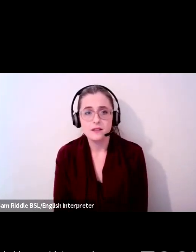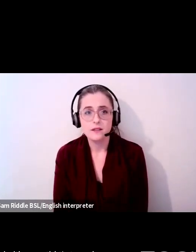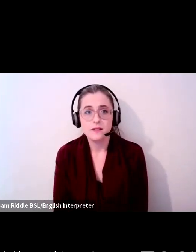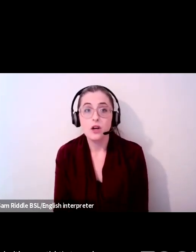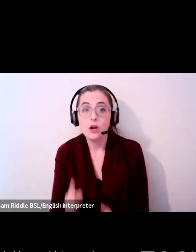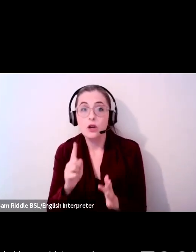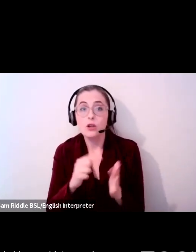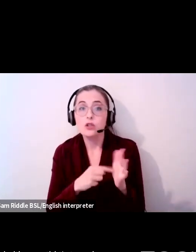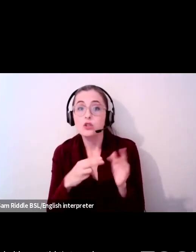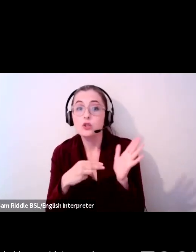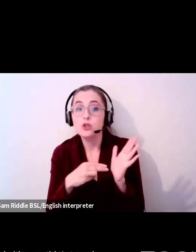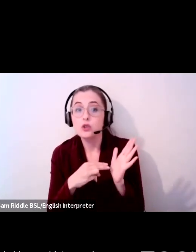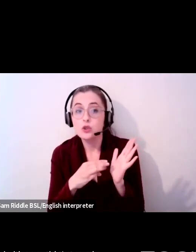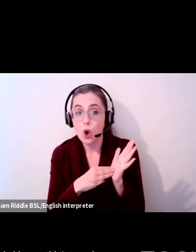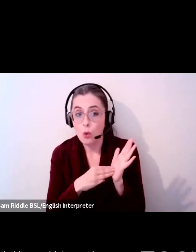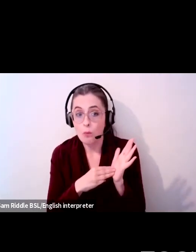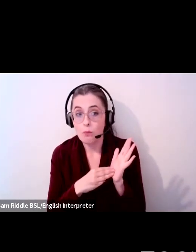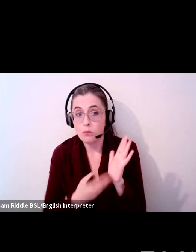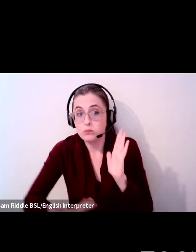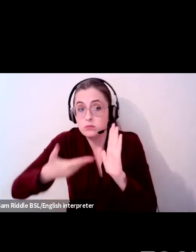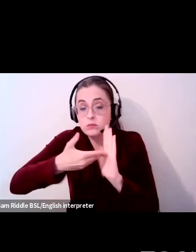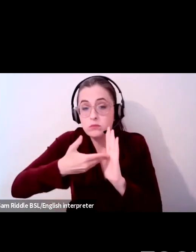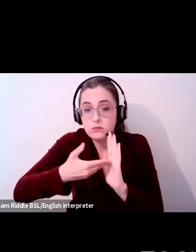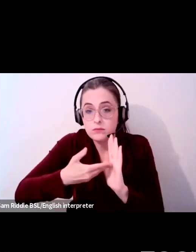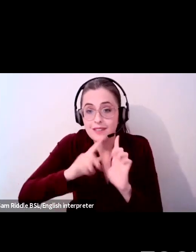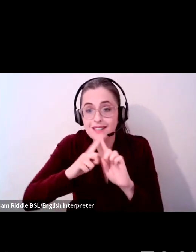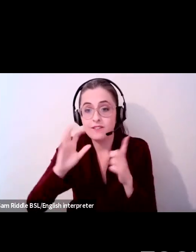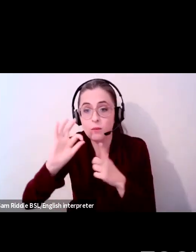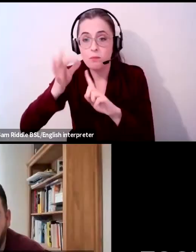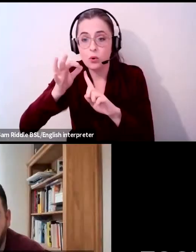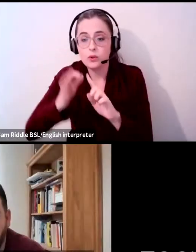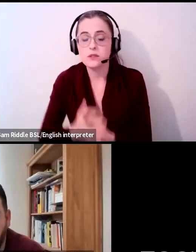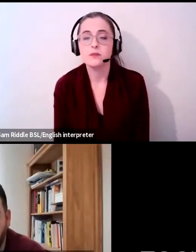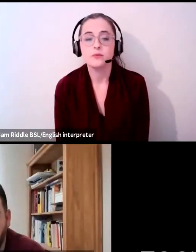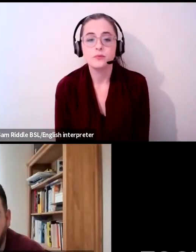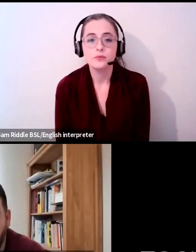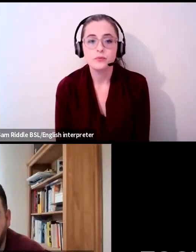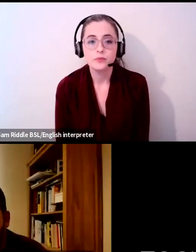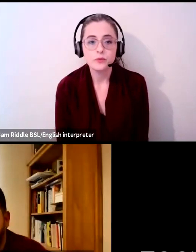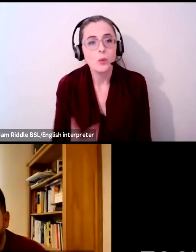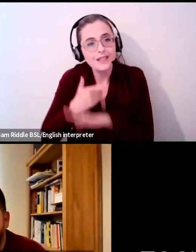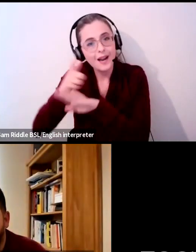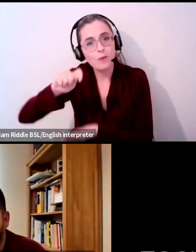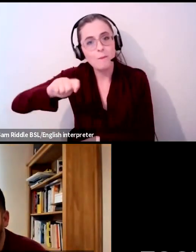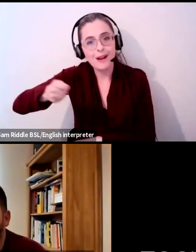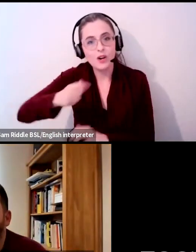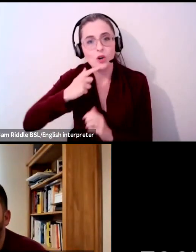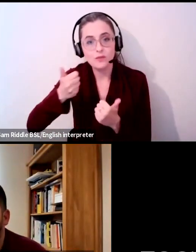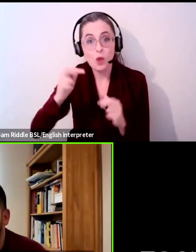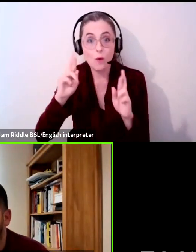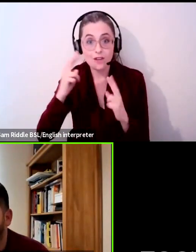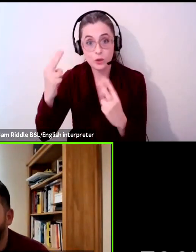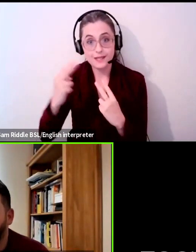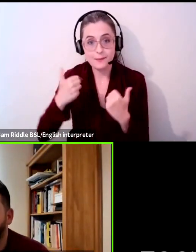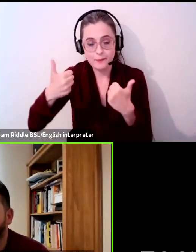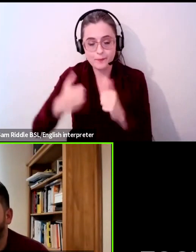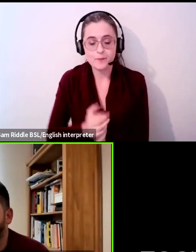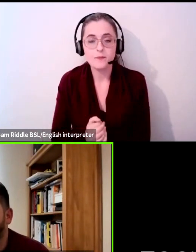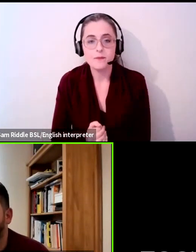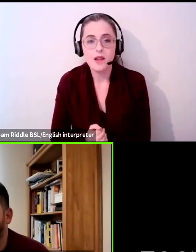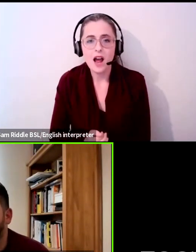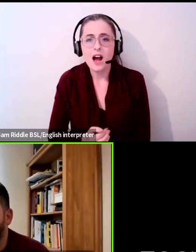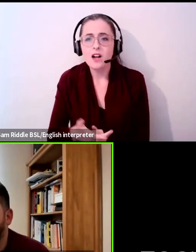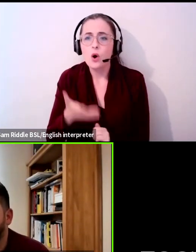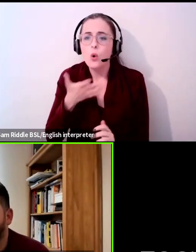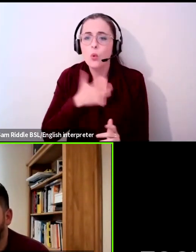Svetlana, may I come in on a slightly different point? Yeah, of course. Yeah. I'll just put my video back on. Hopefully you can see. I just wanted to pick